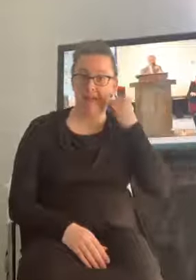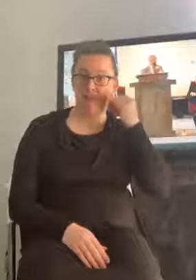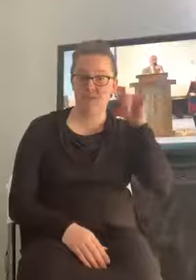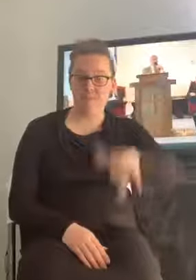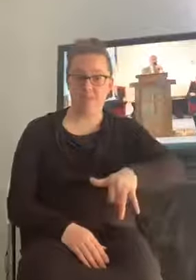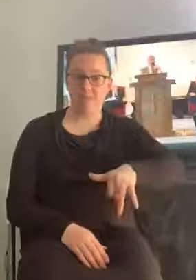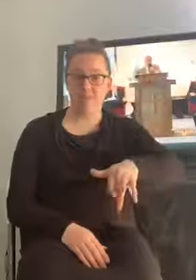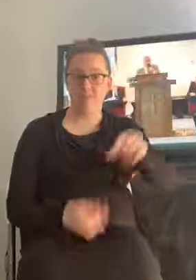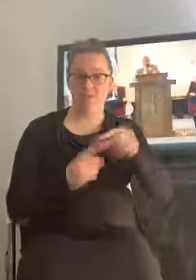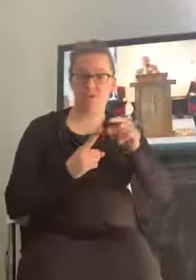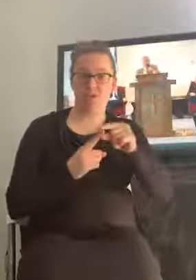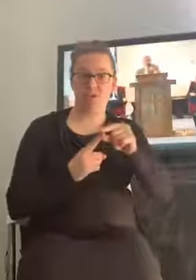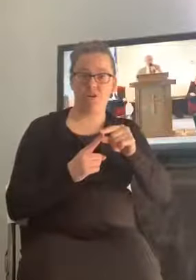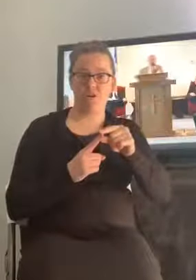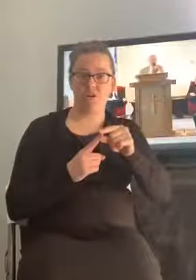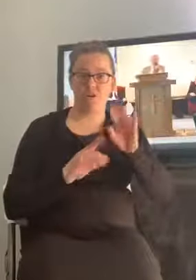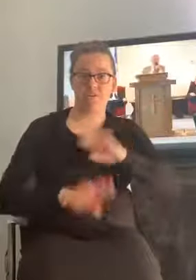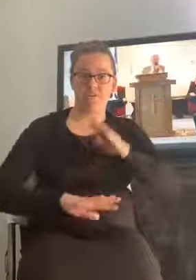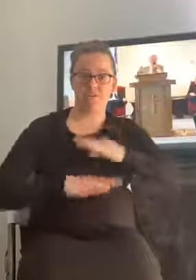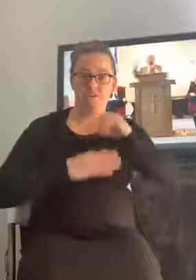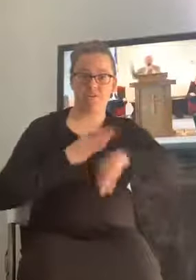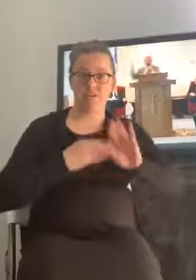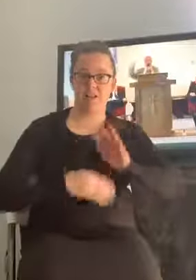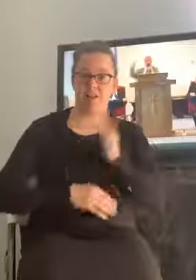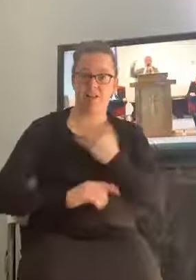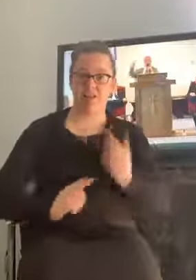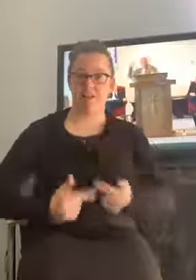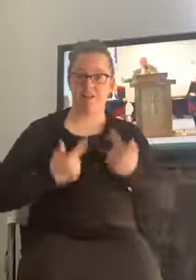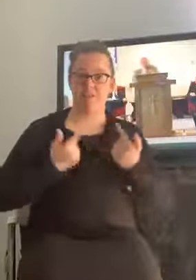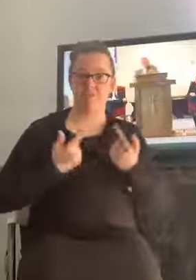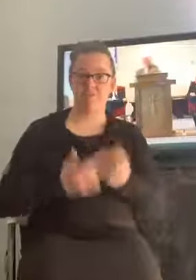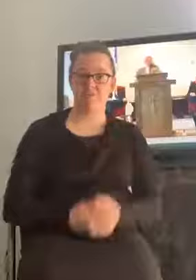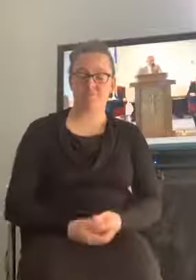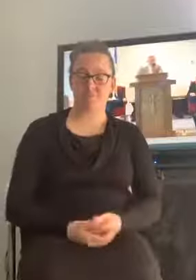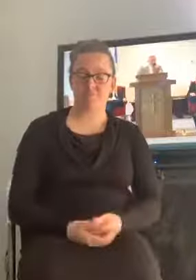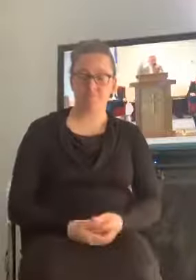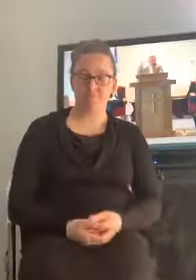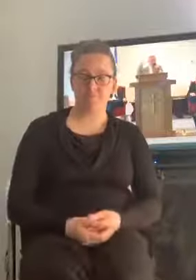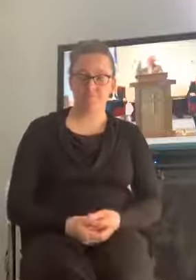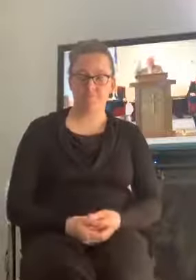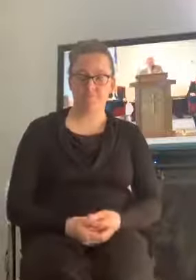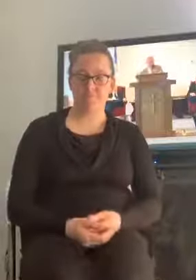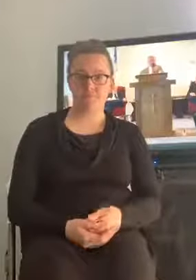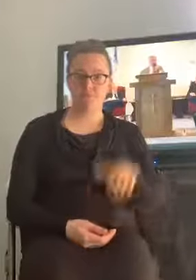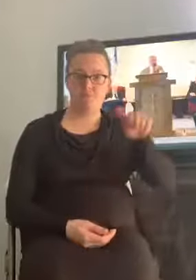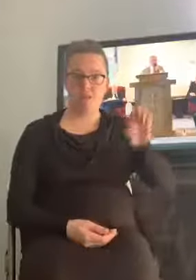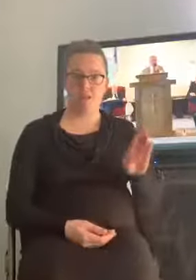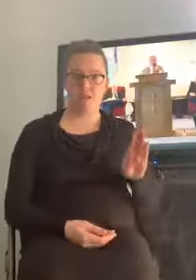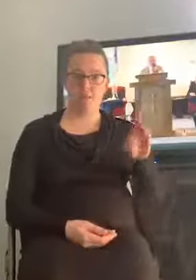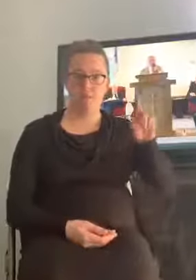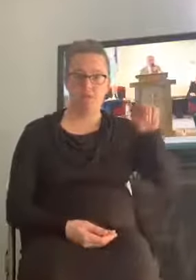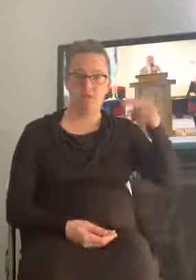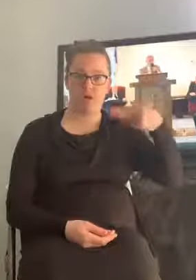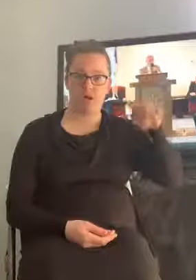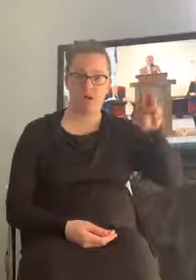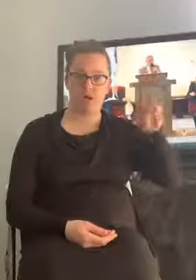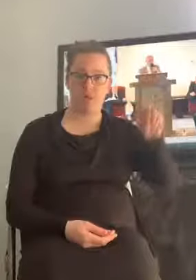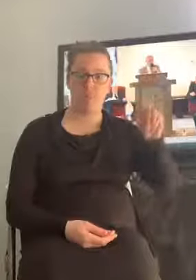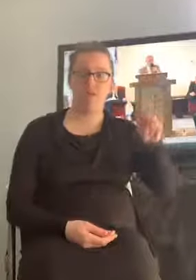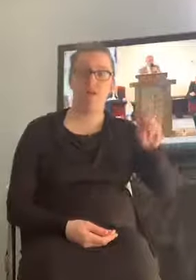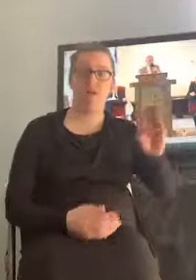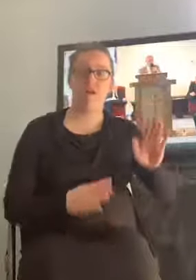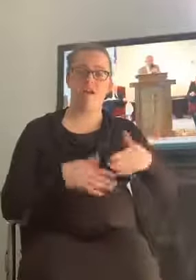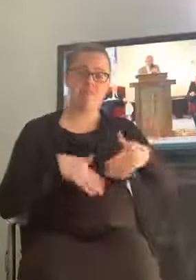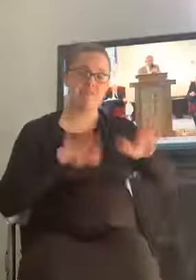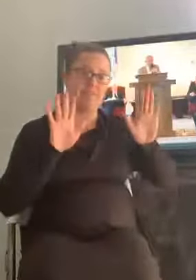is likening or referencing Abraham offering Isaac as the fulfillment of God's word